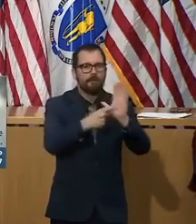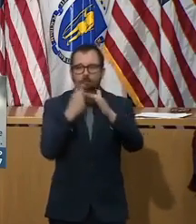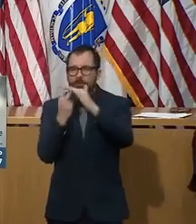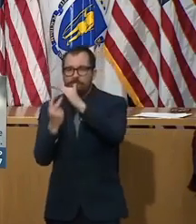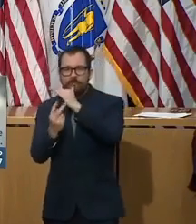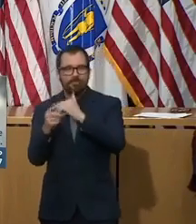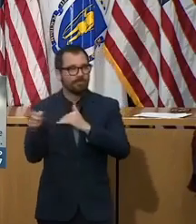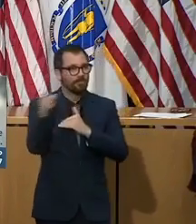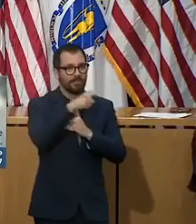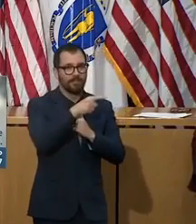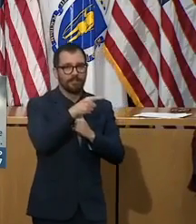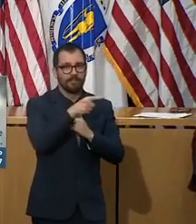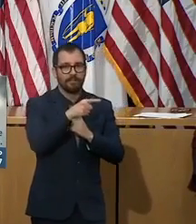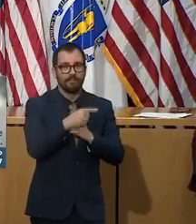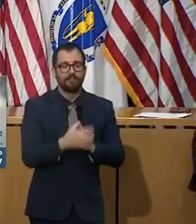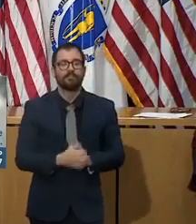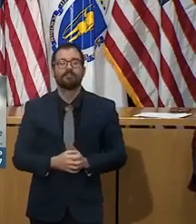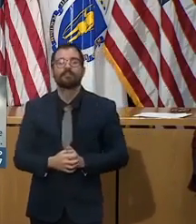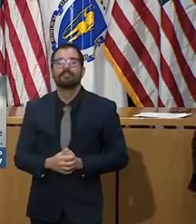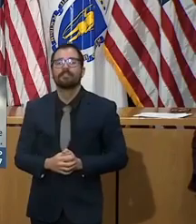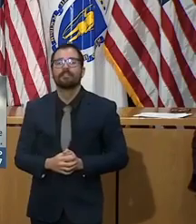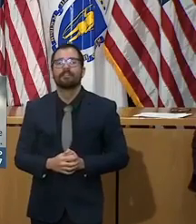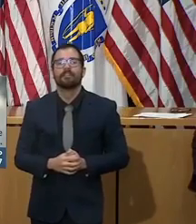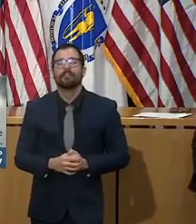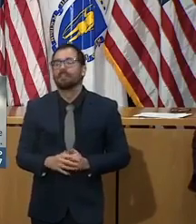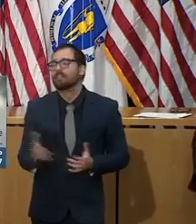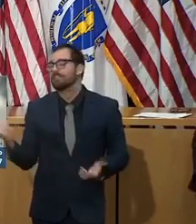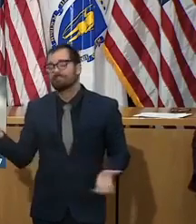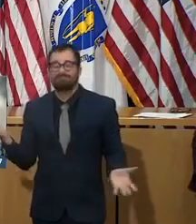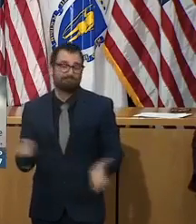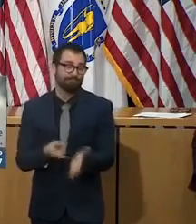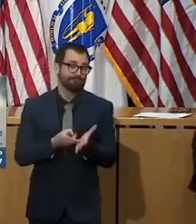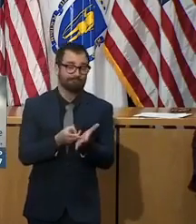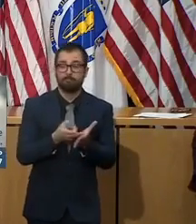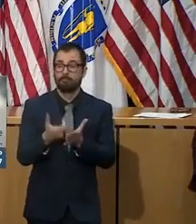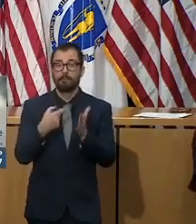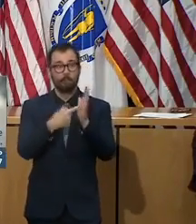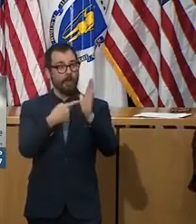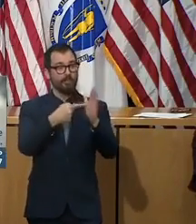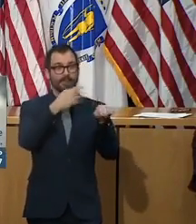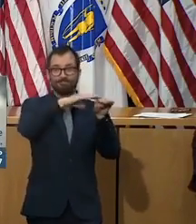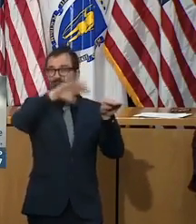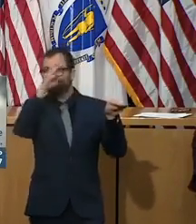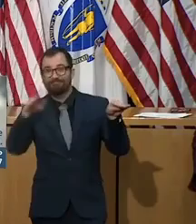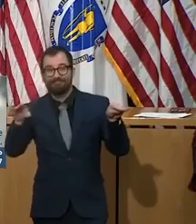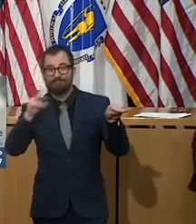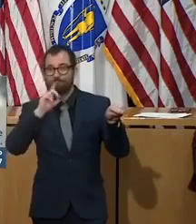you need to accept that, okay, and recognize and understand that,